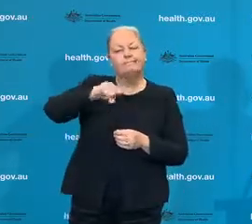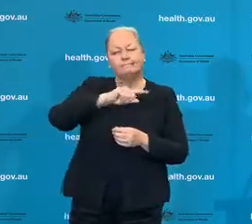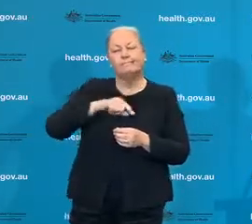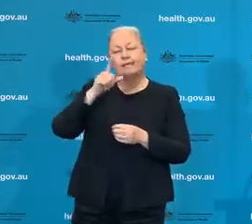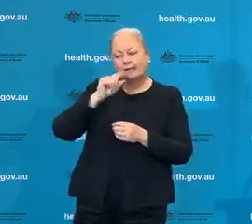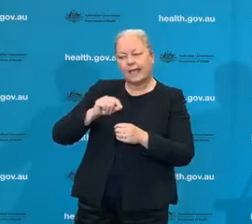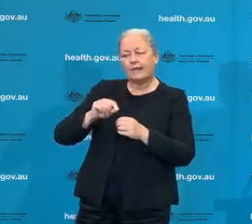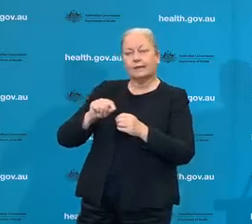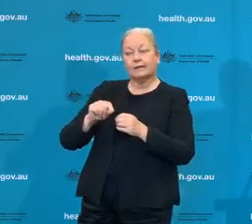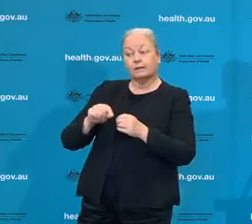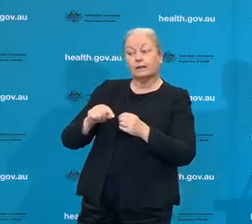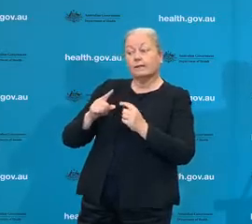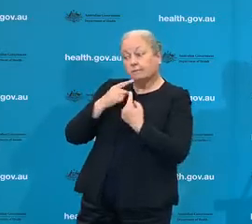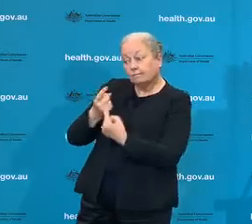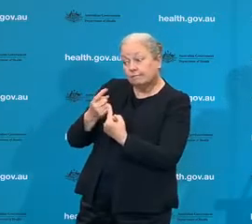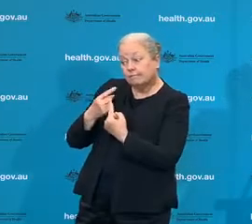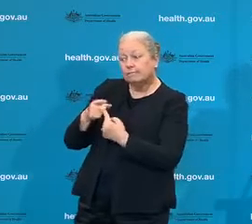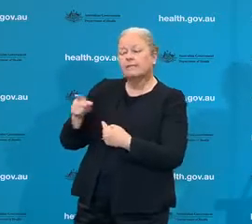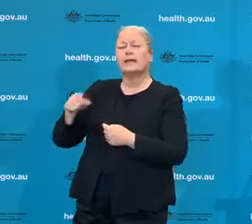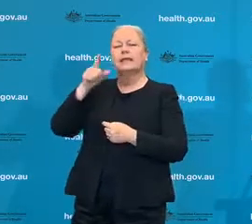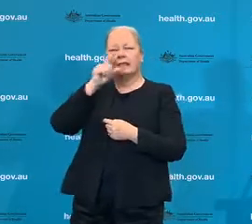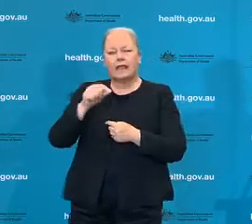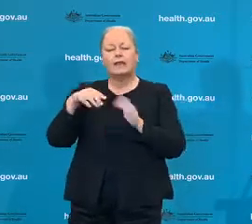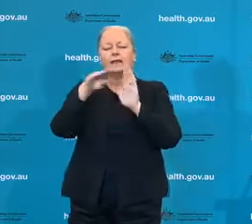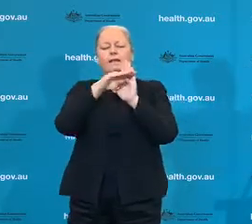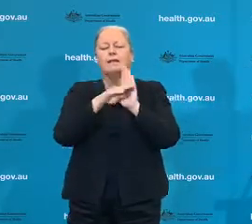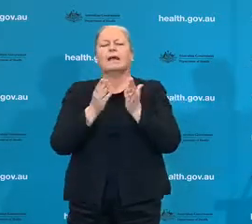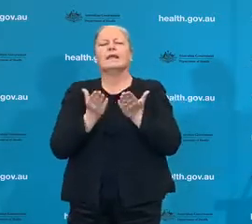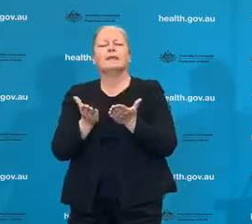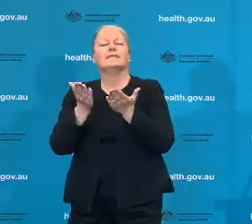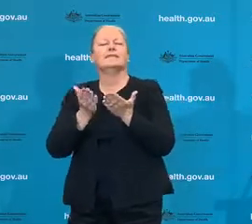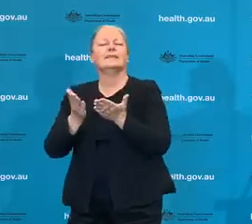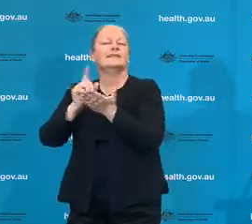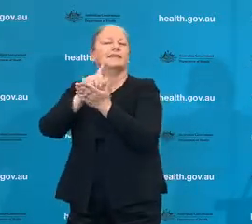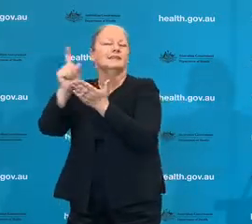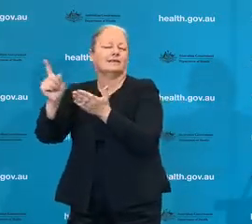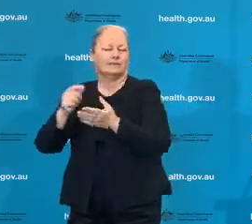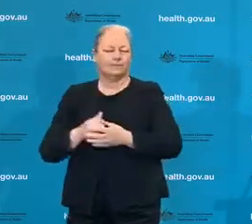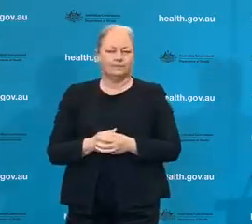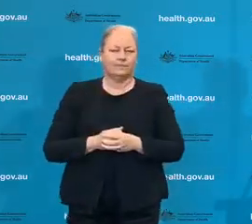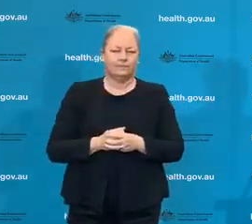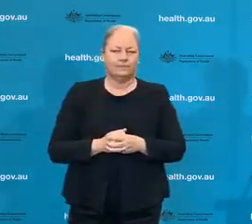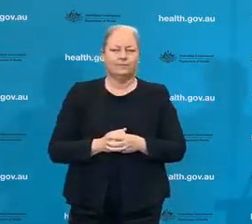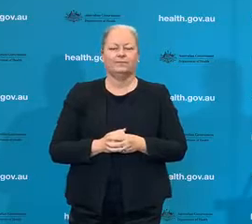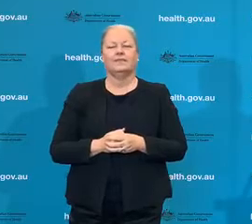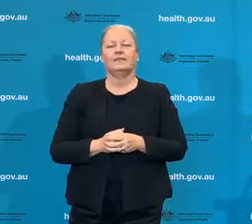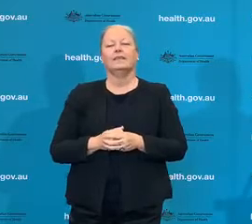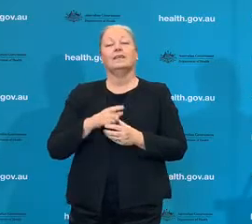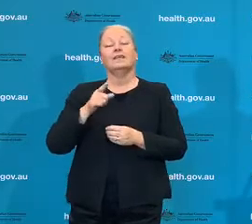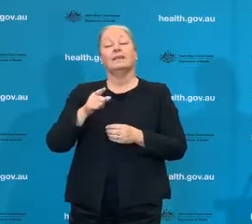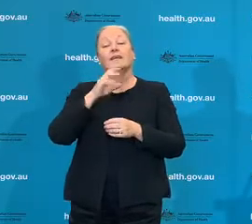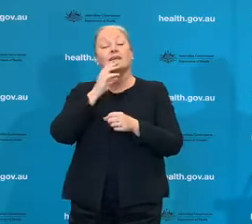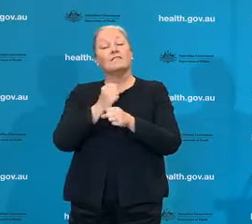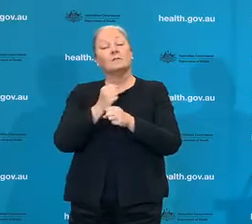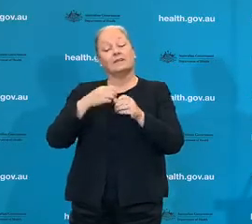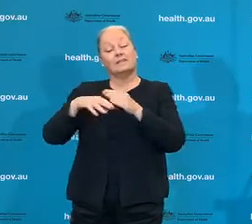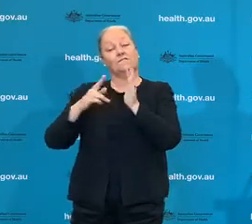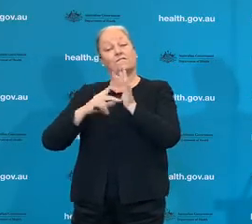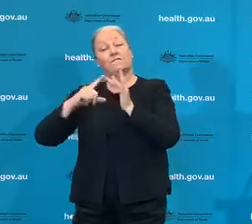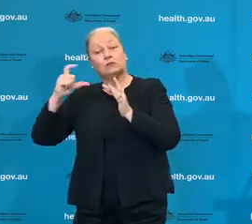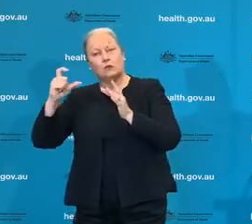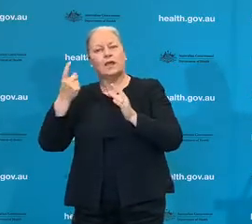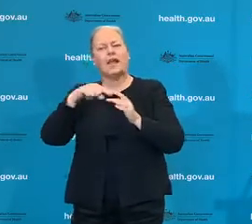their restrictions in due course. The three key elements that we've seen announced by the Premier and the Chief Health Officer in Victoria are, of